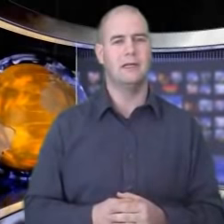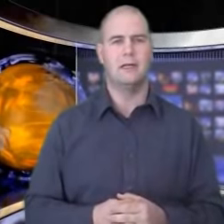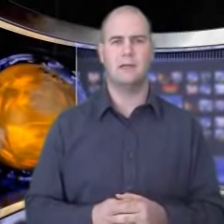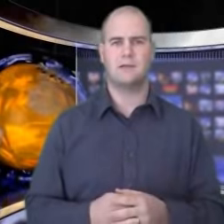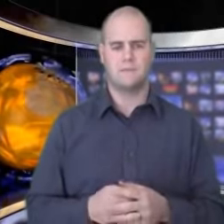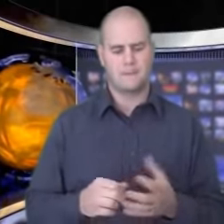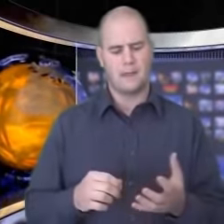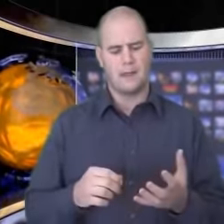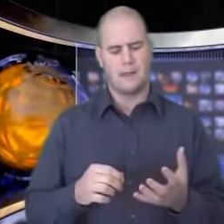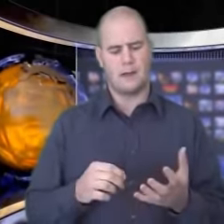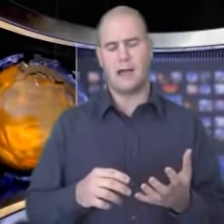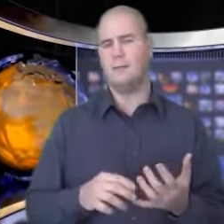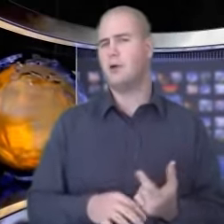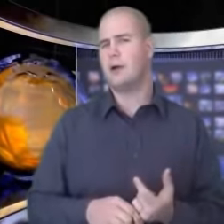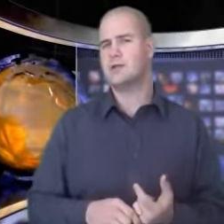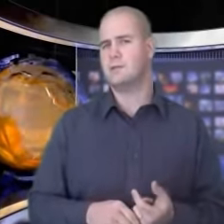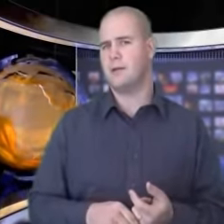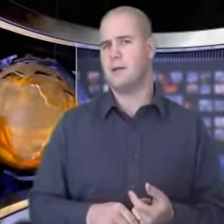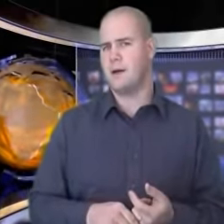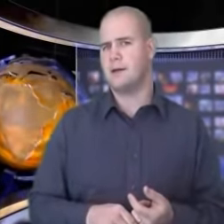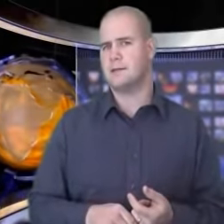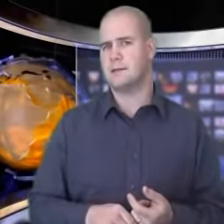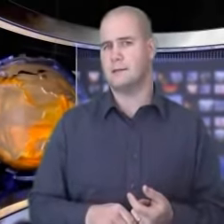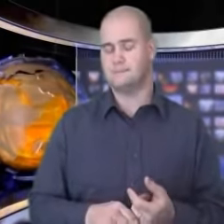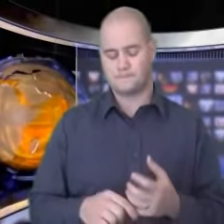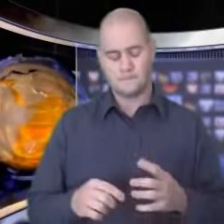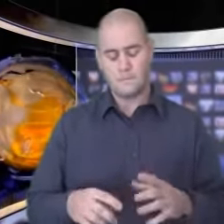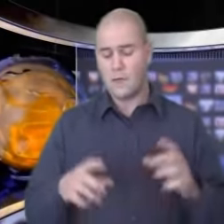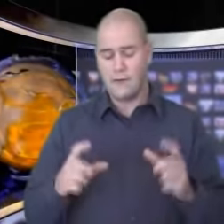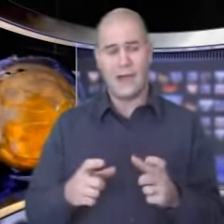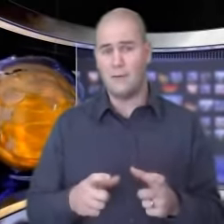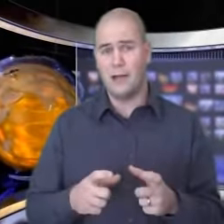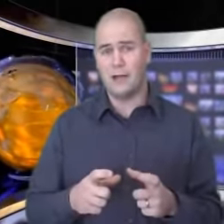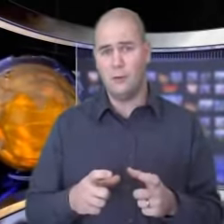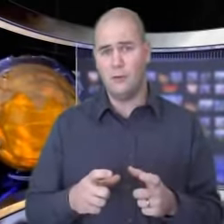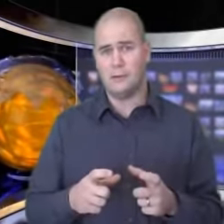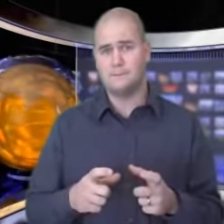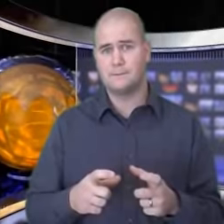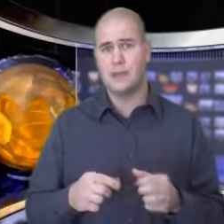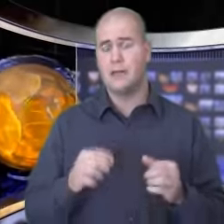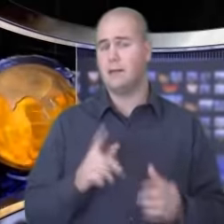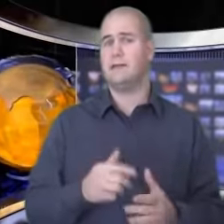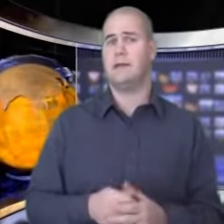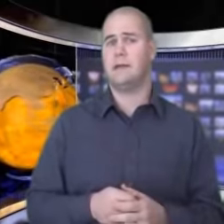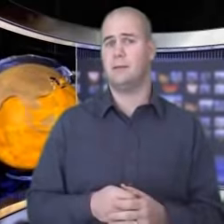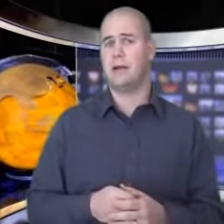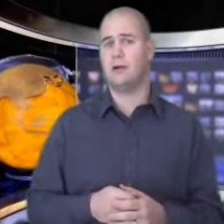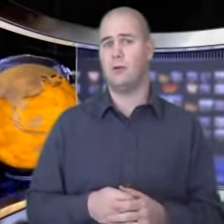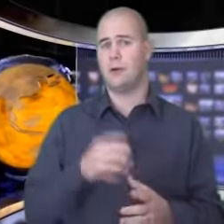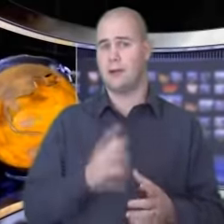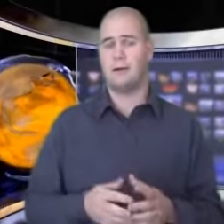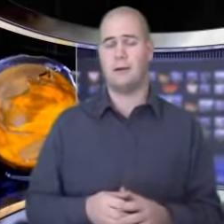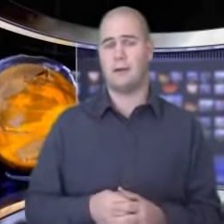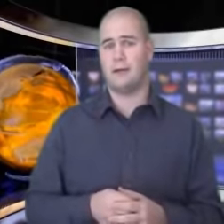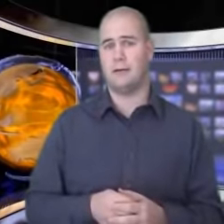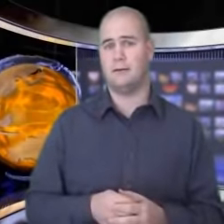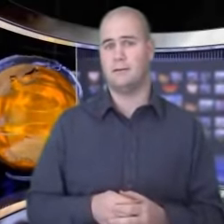is a common question we get about density. If I have a block of wood, and I take that block of wood and I cut it in half.